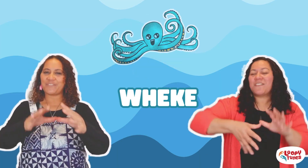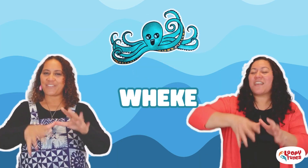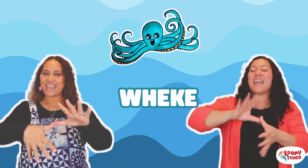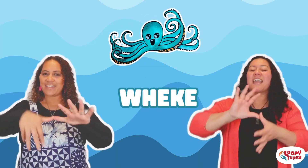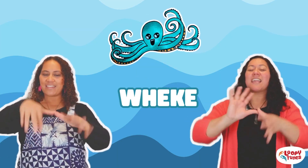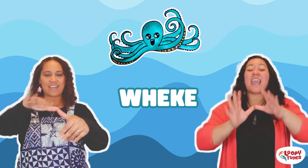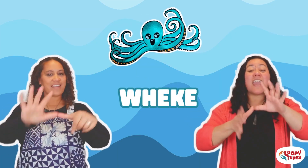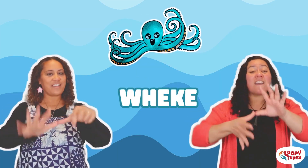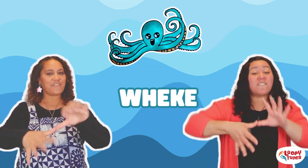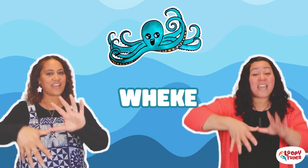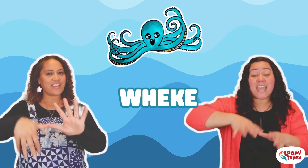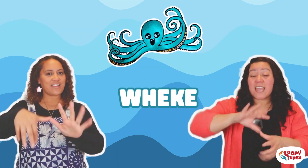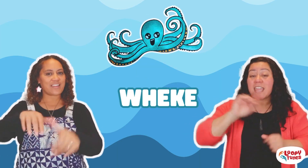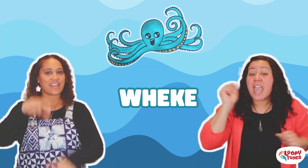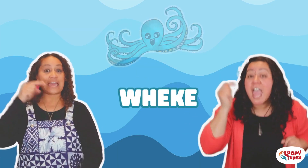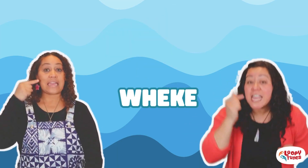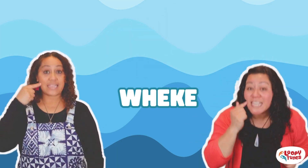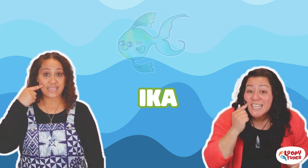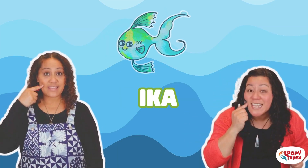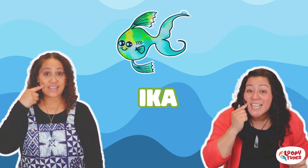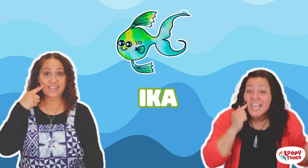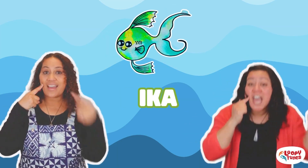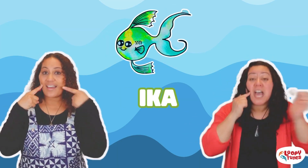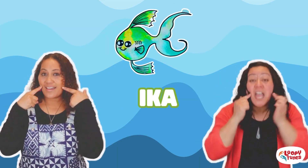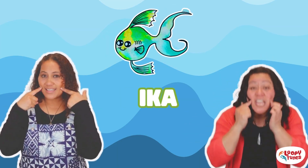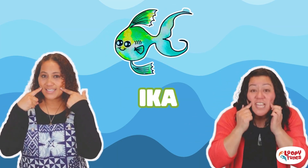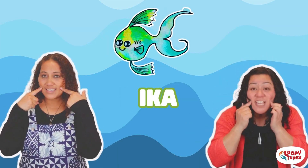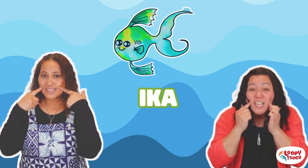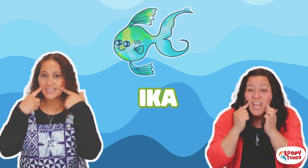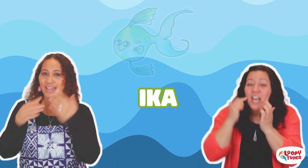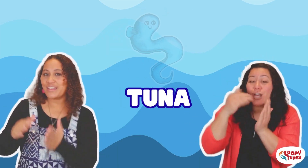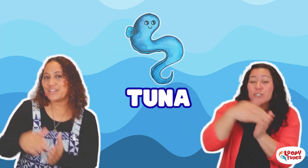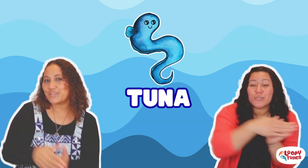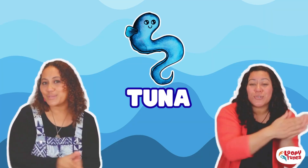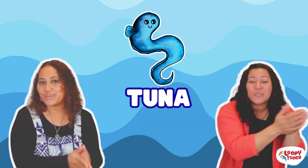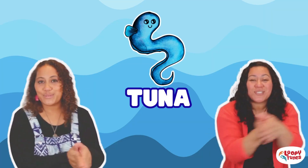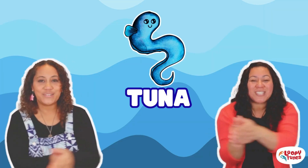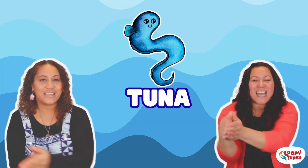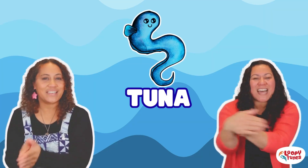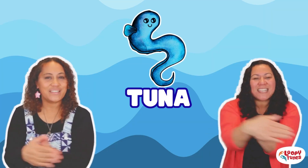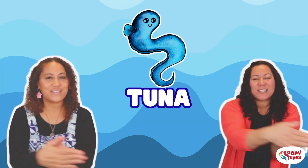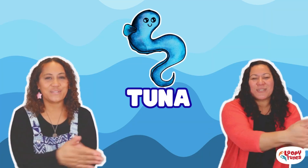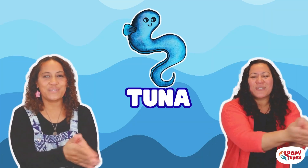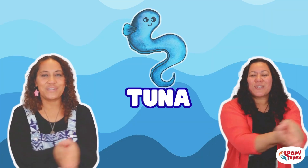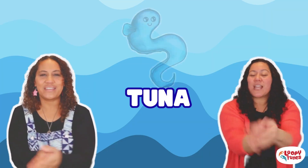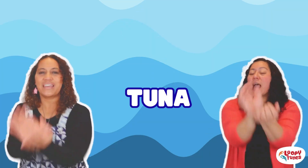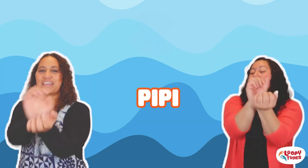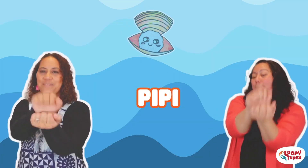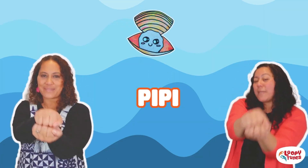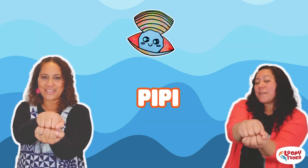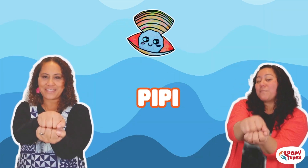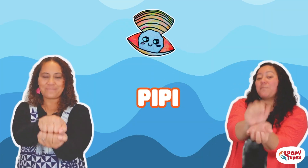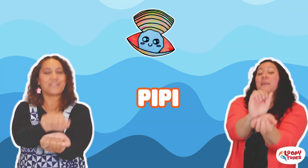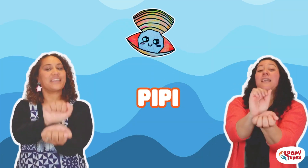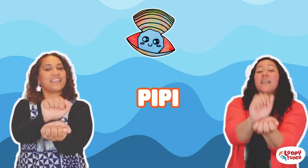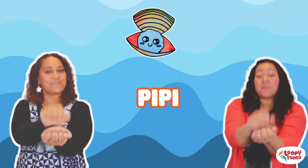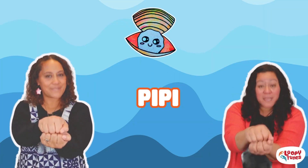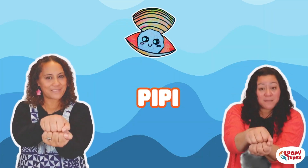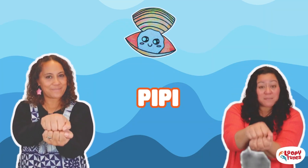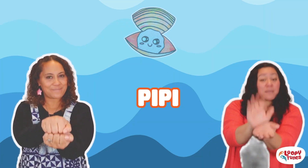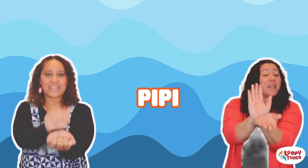kina feke feke, ika ika, tuna tuna,